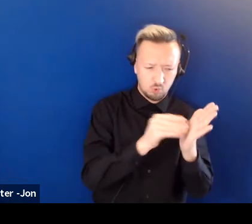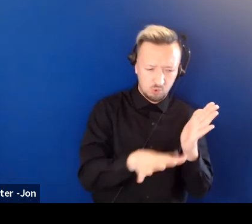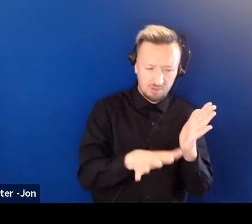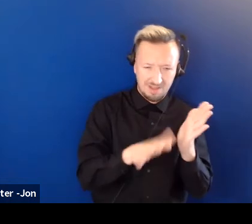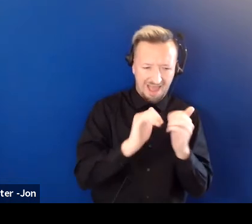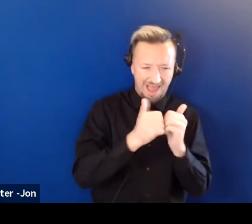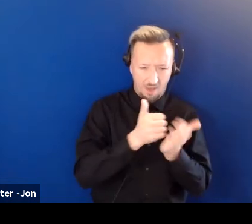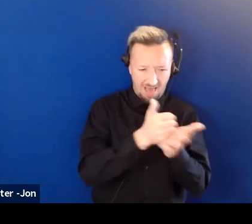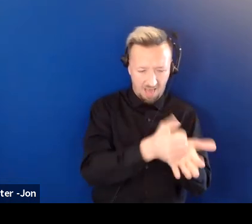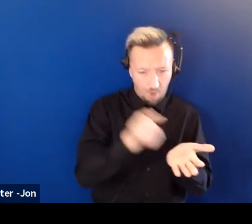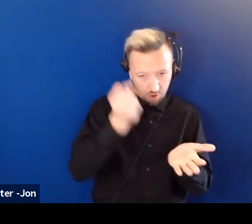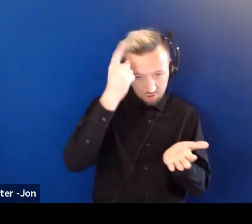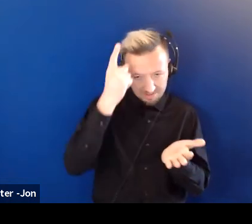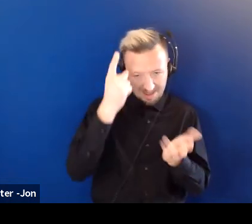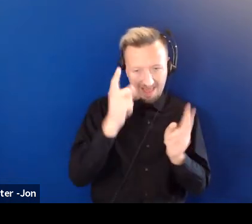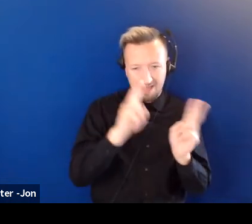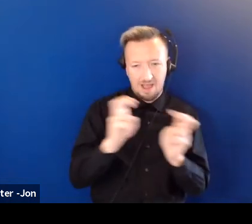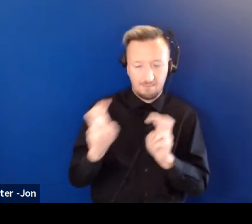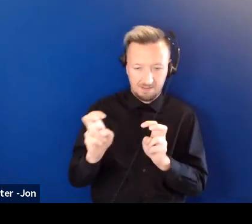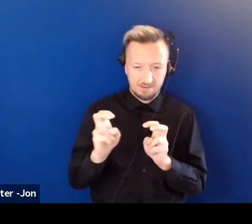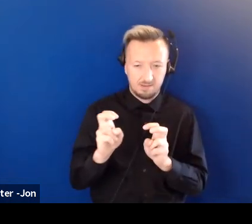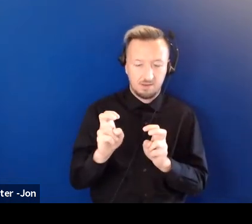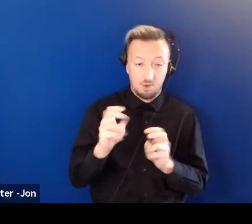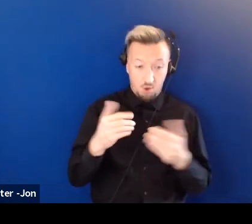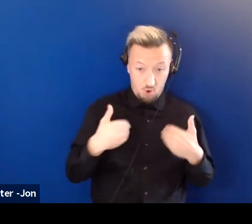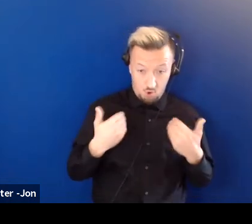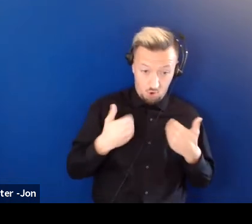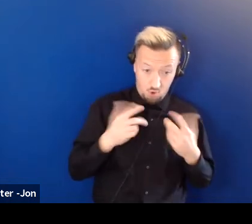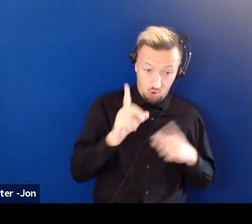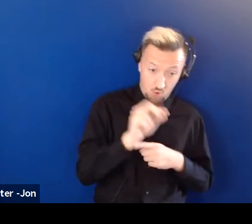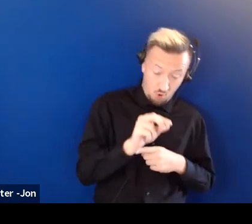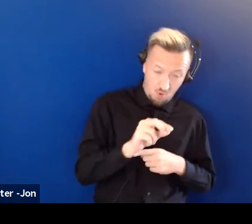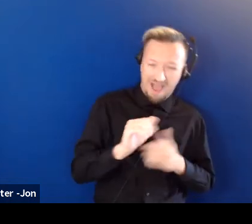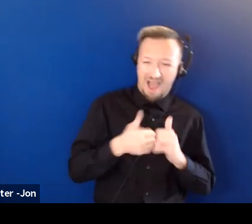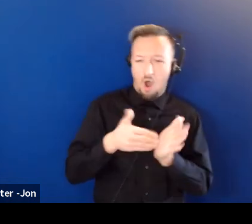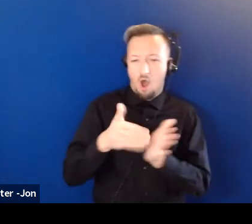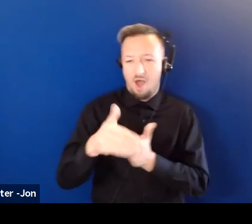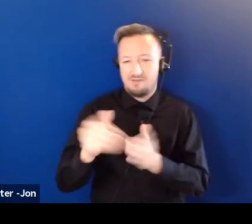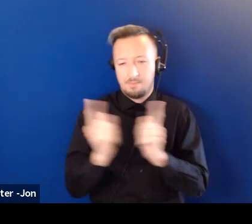topics of disability history awareness? Do the youth do this? How often do they meet?